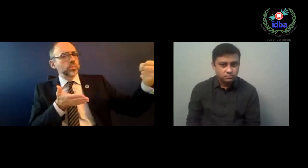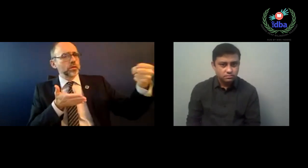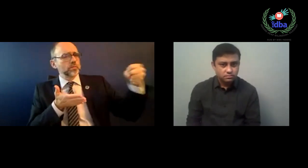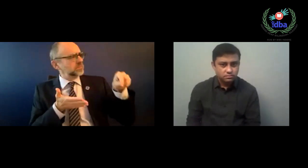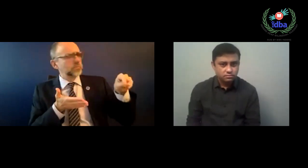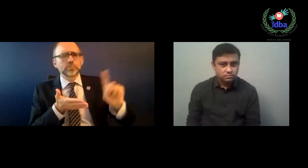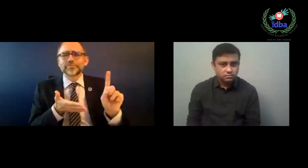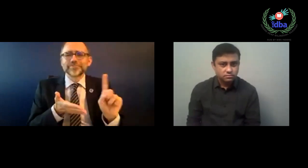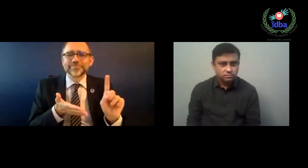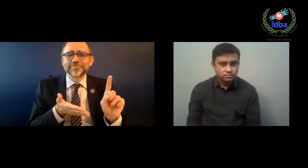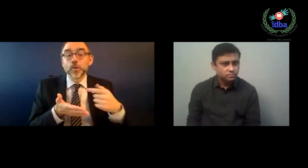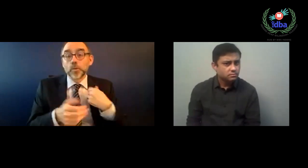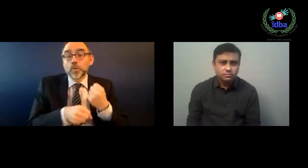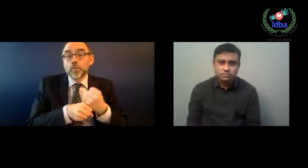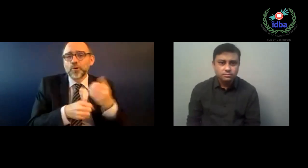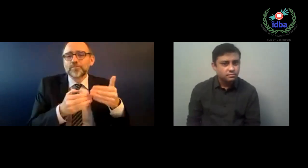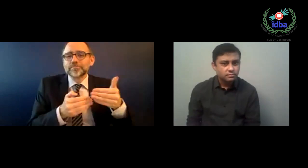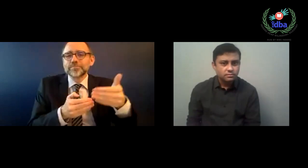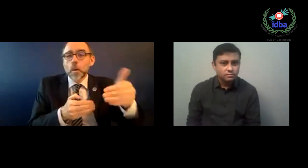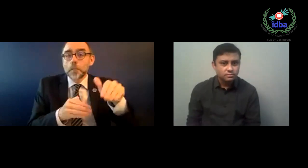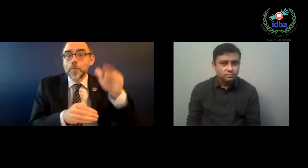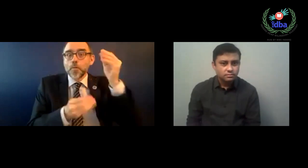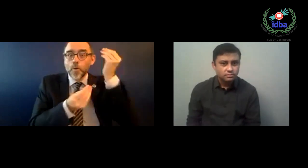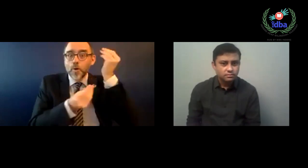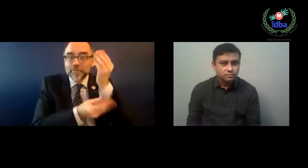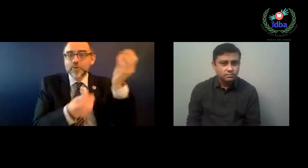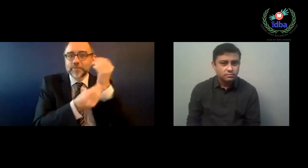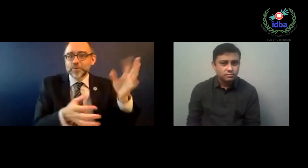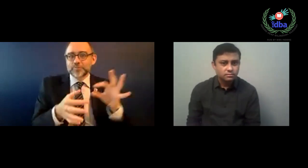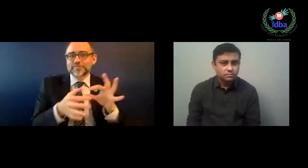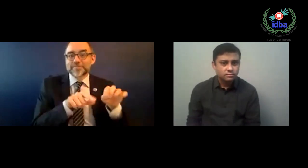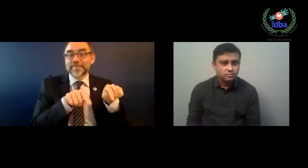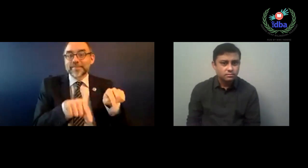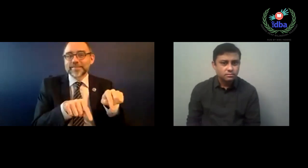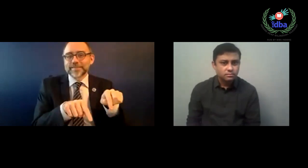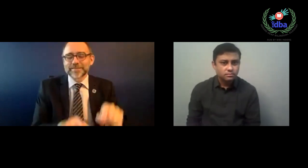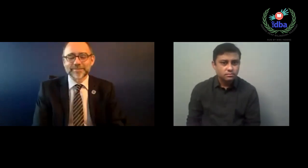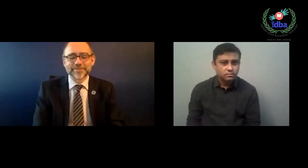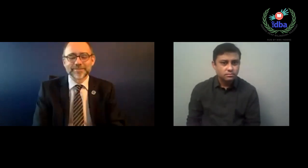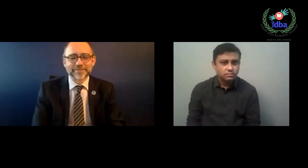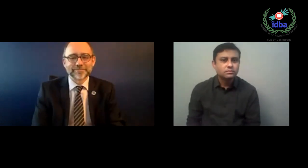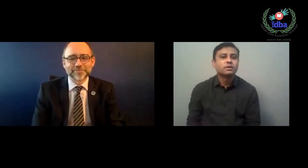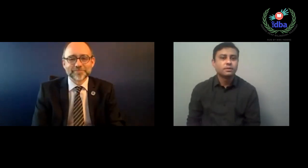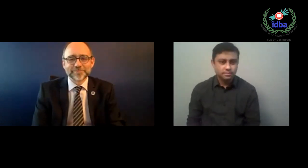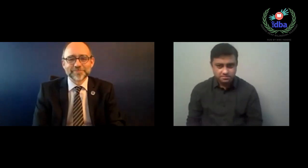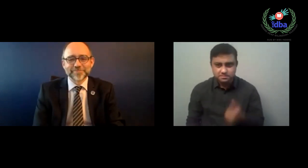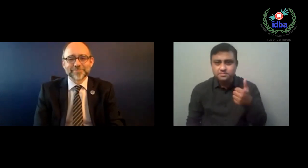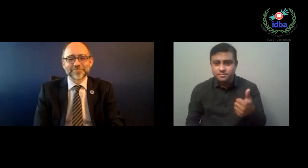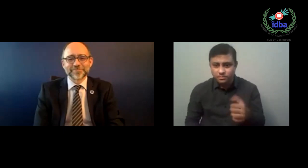that deaf children do have the right to have access in sign language. We are working more and more on this information when the